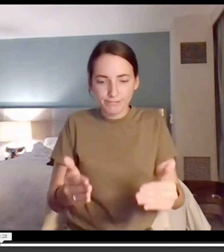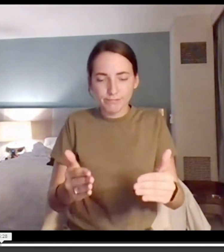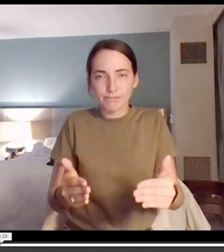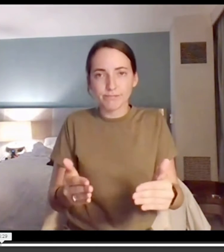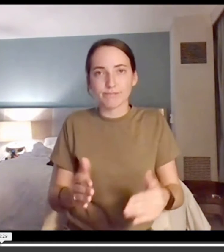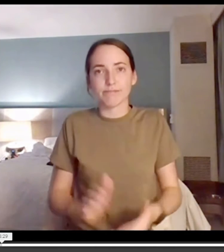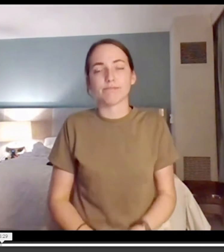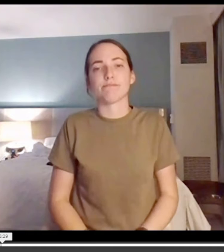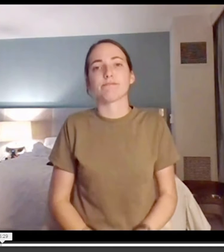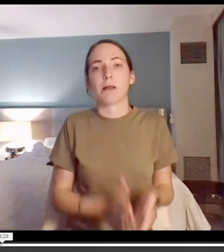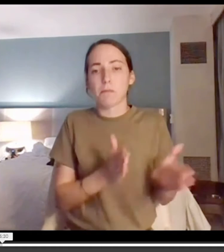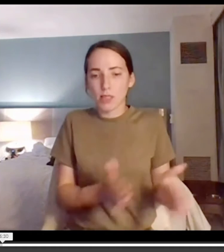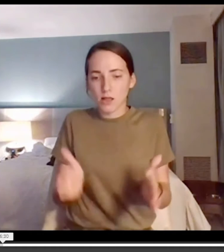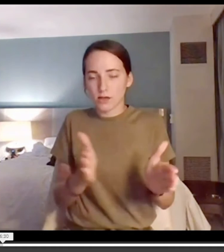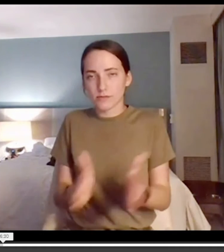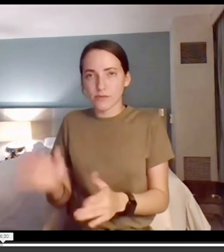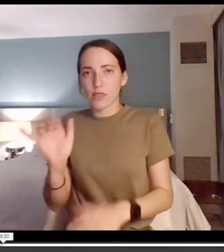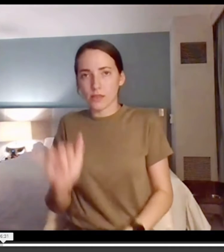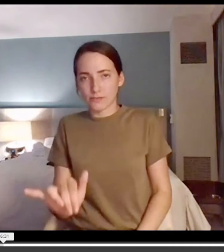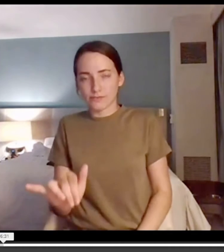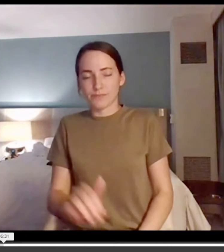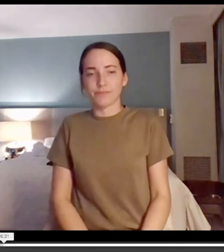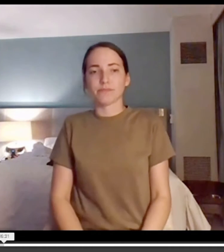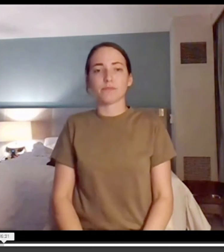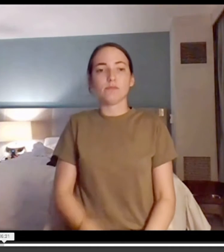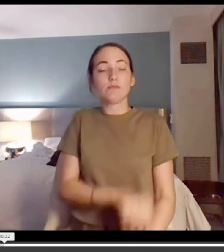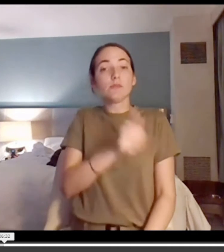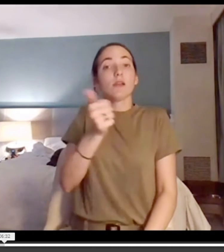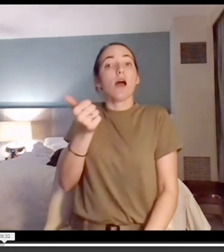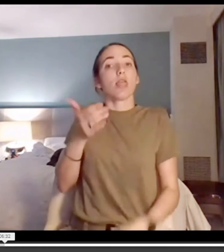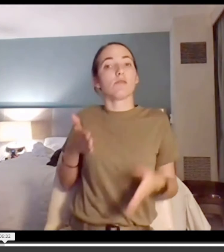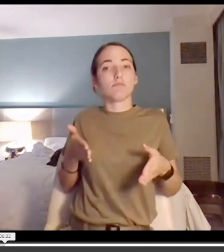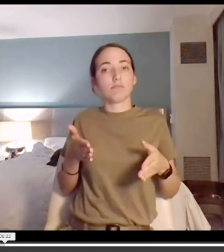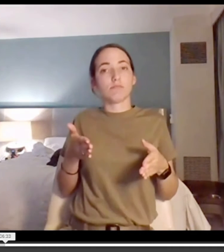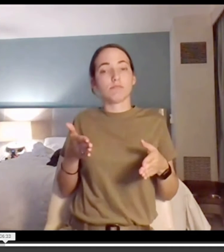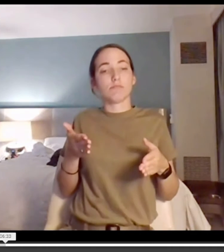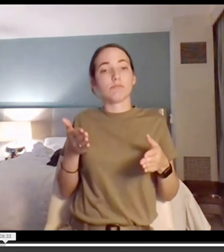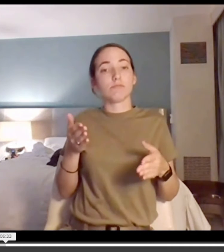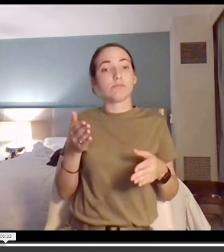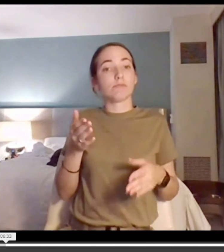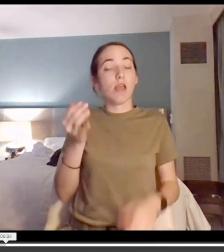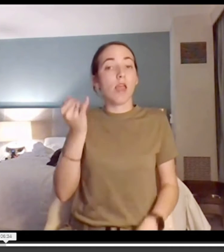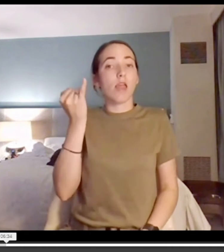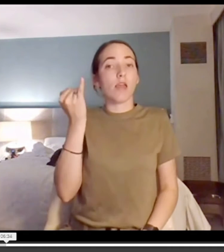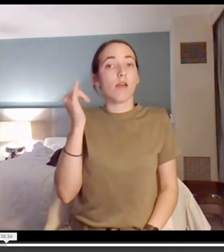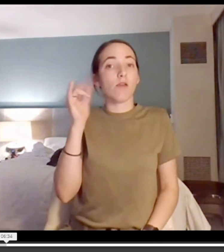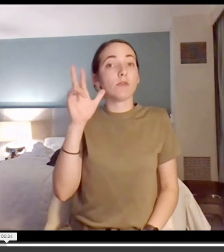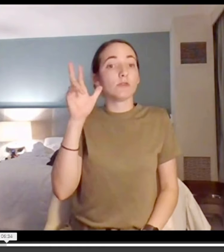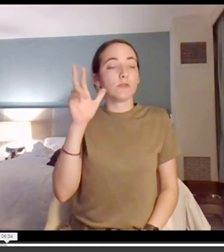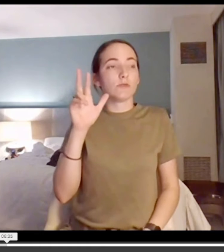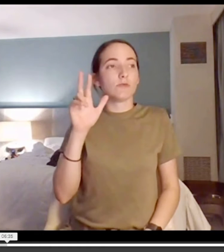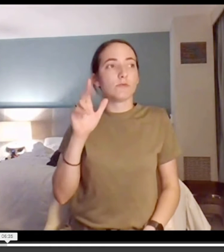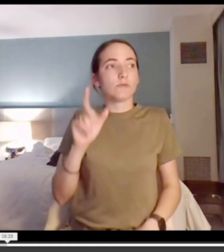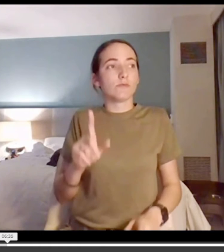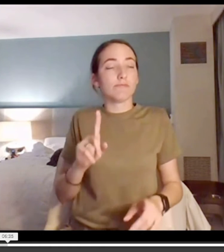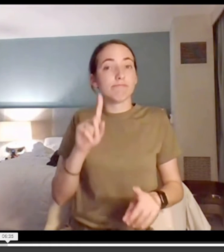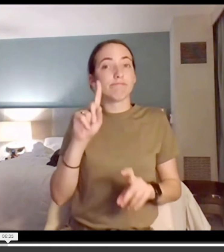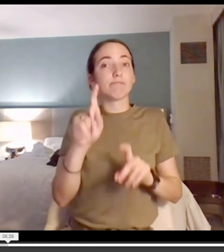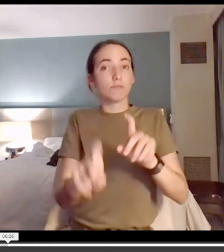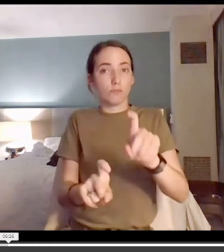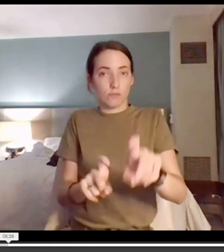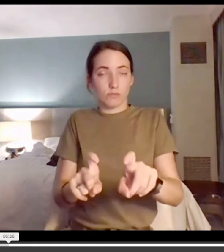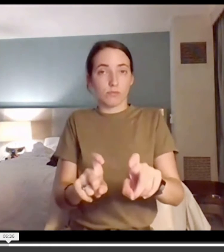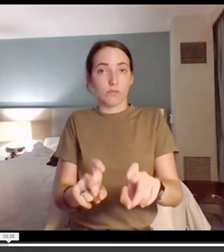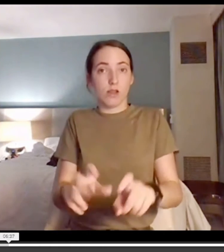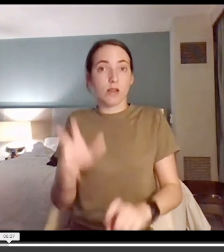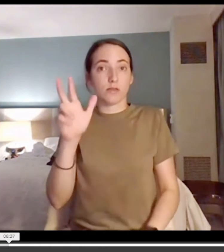do for you. Another thing which is really, really crucial is that once you request a hearing, which again could be a year or two before you actually go to your